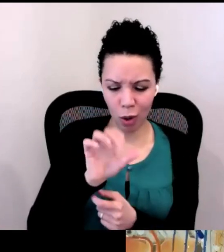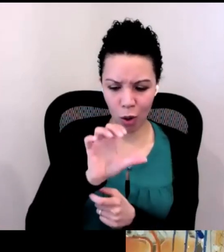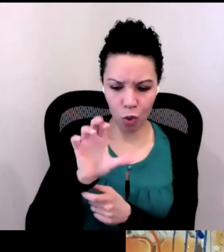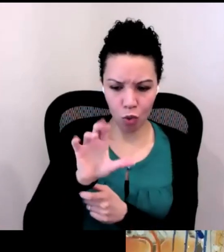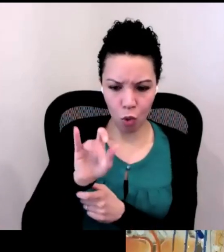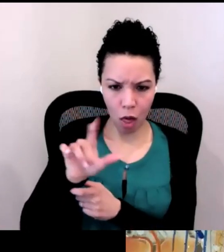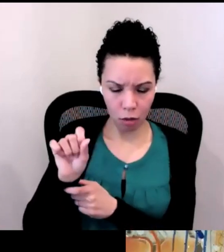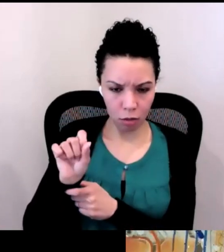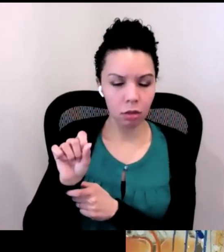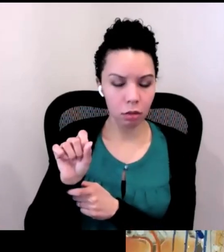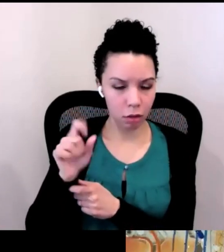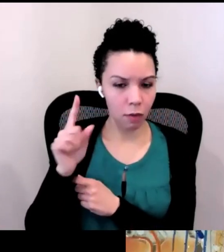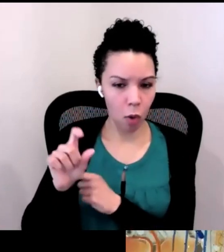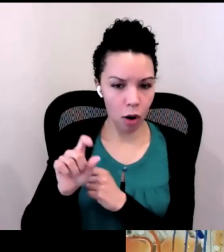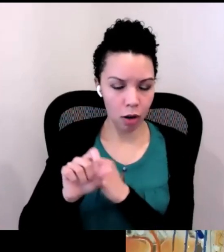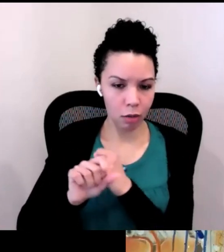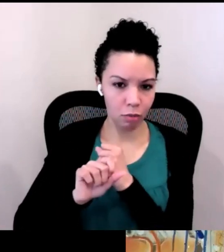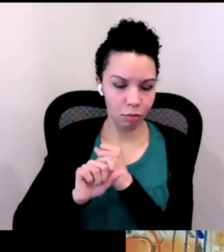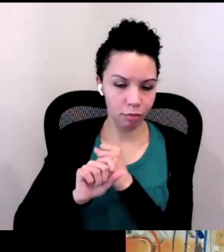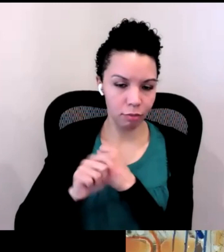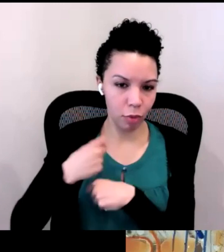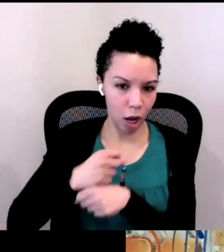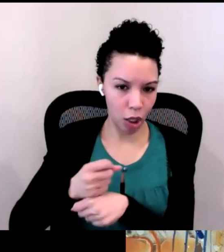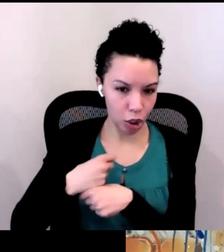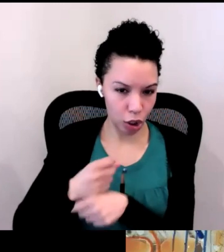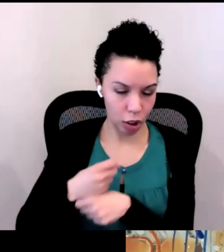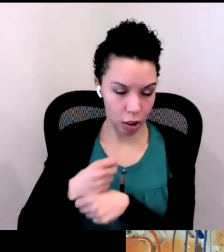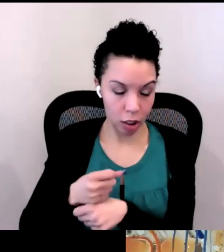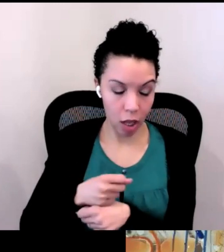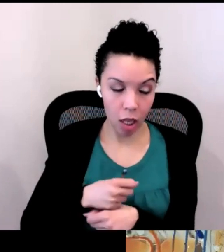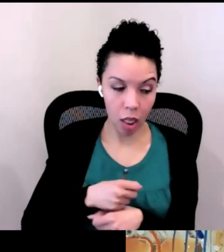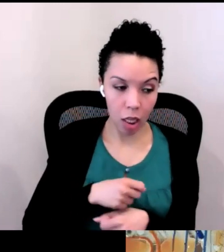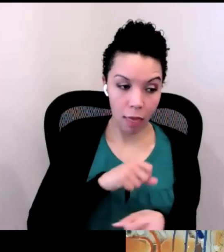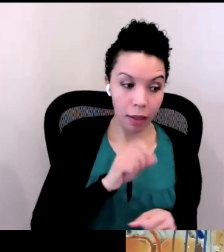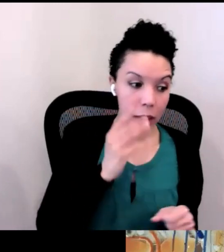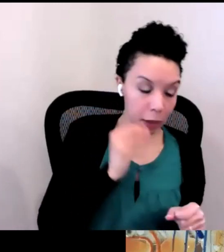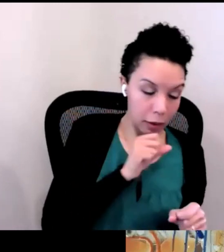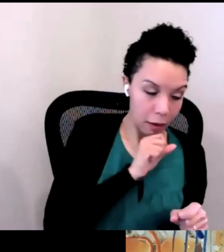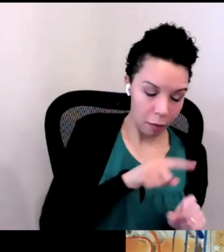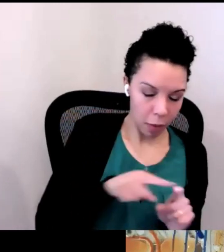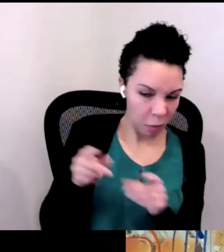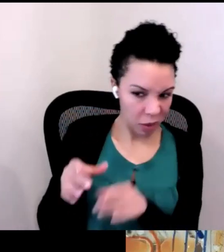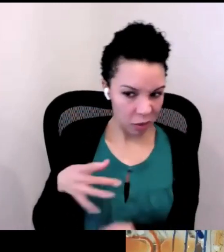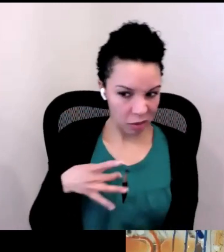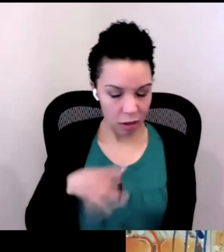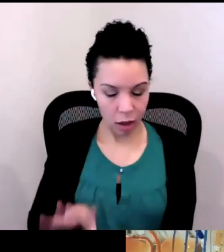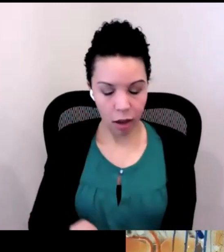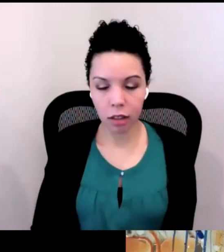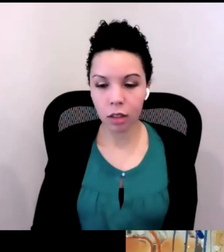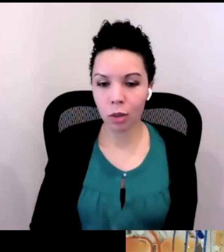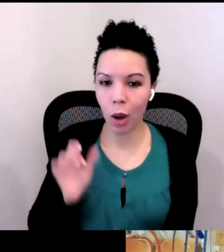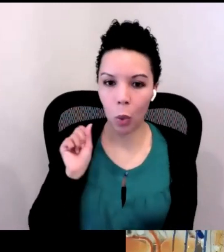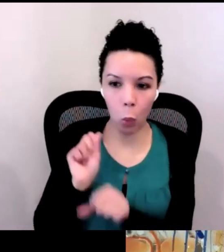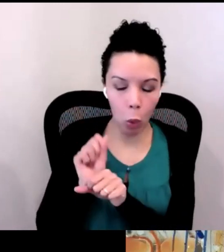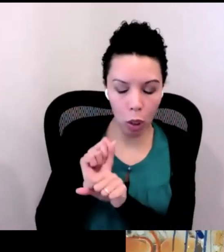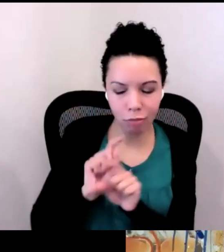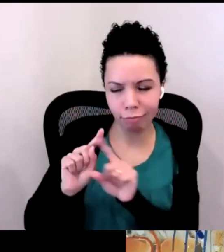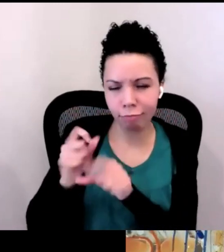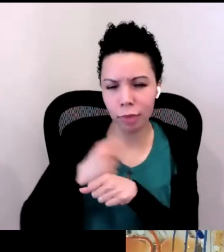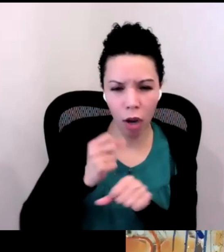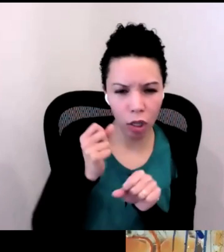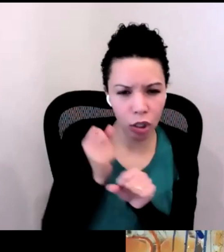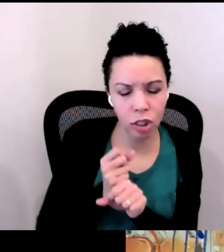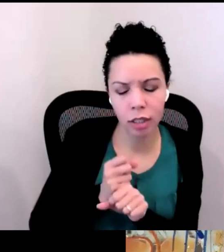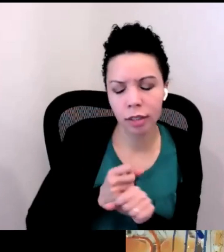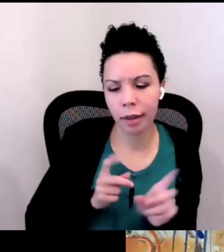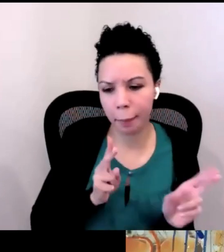didn't love that experience. I worked on production. I worked in development. I sat in the edit room. I did as much as I could in the area